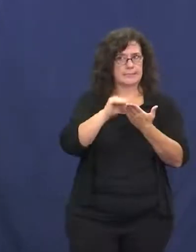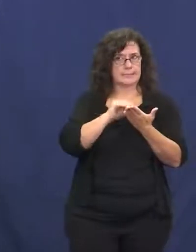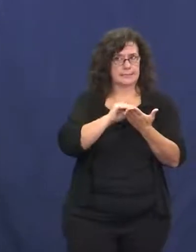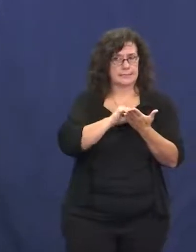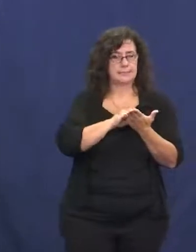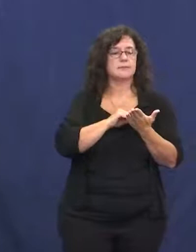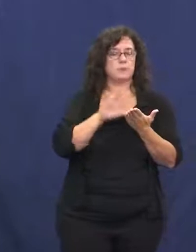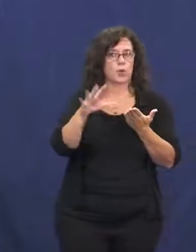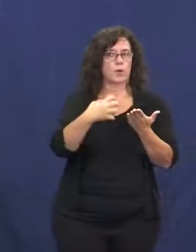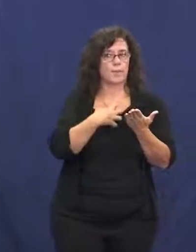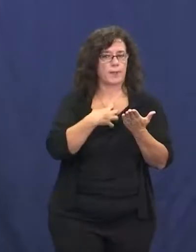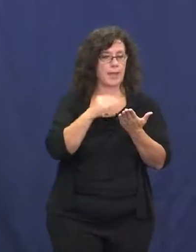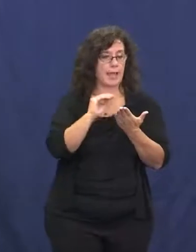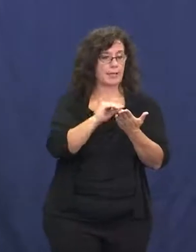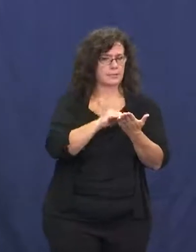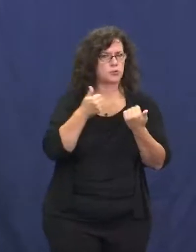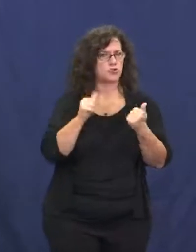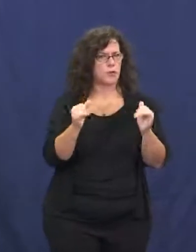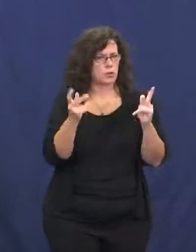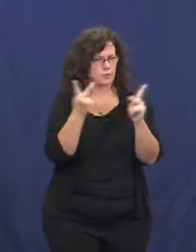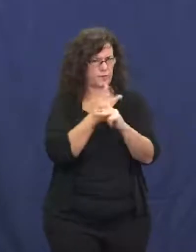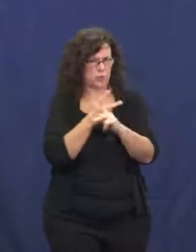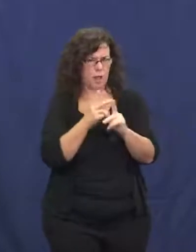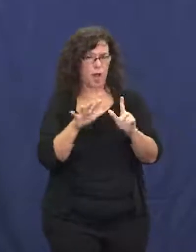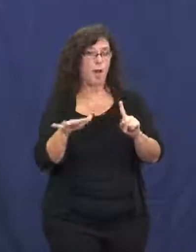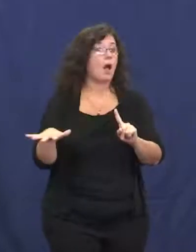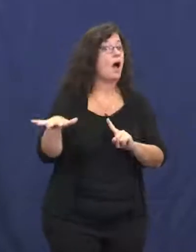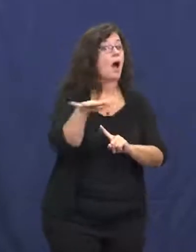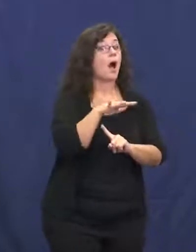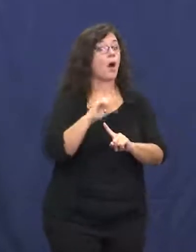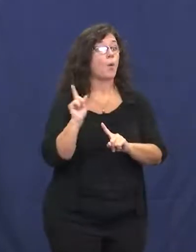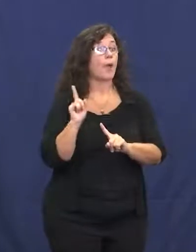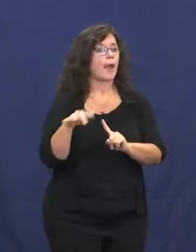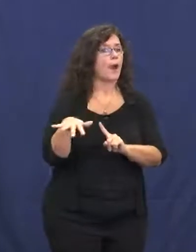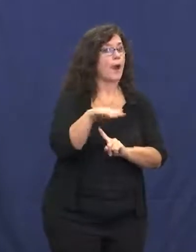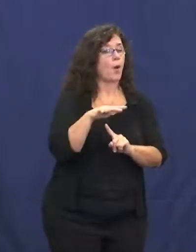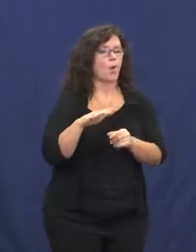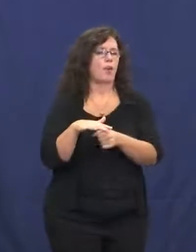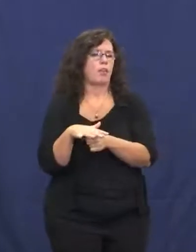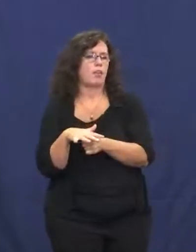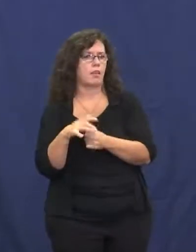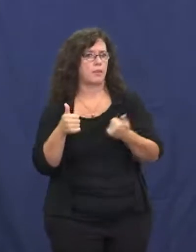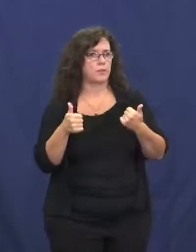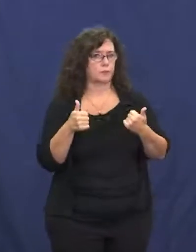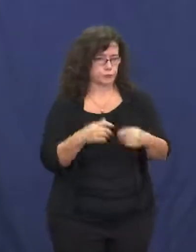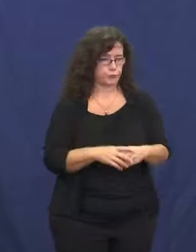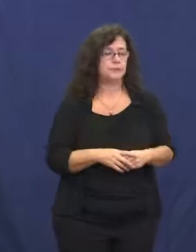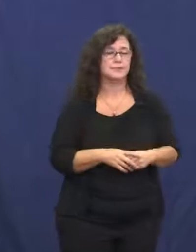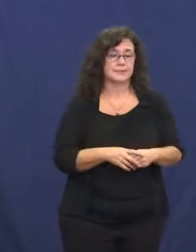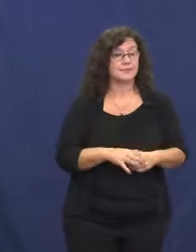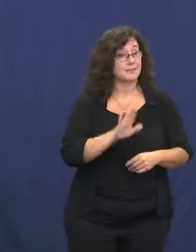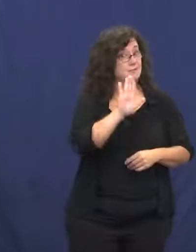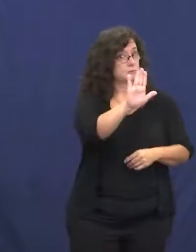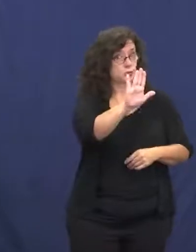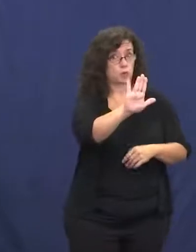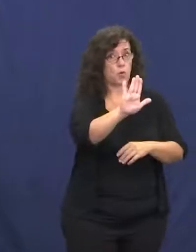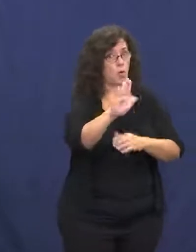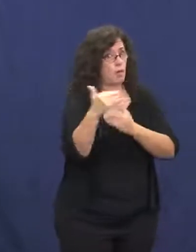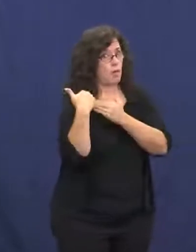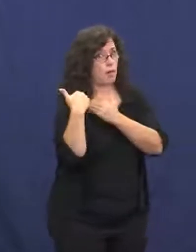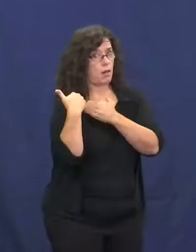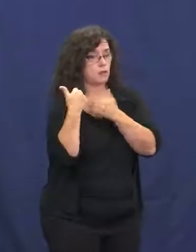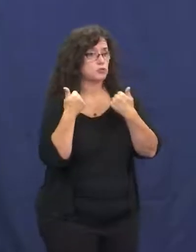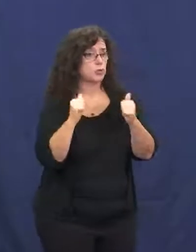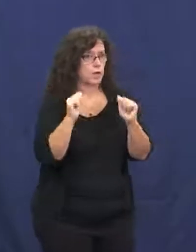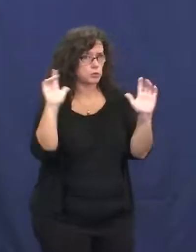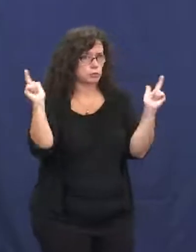the infestation we currently have. And it is important, again, the public plays a very critical role in